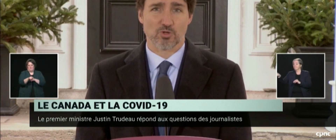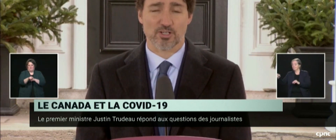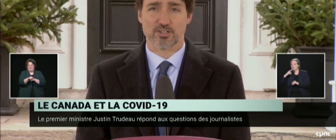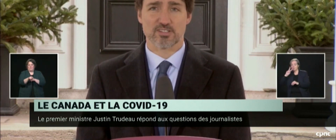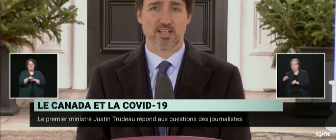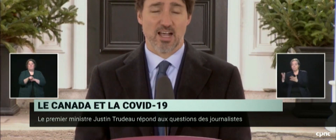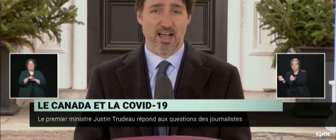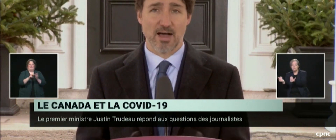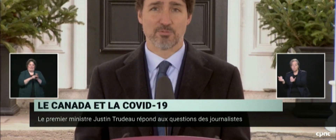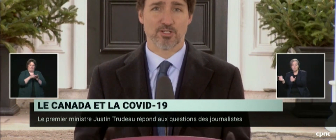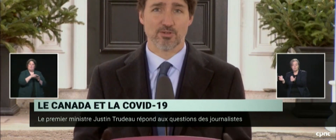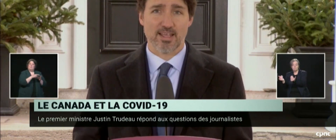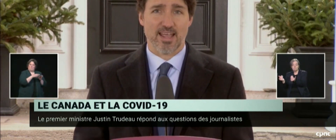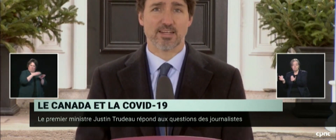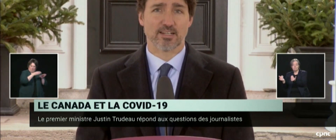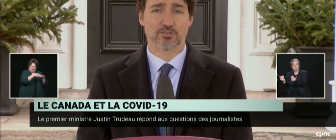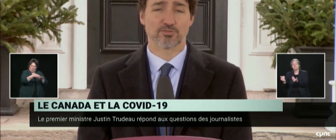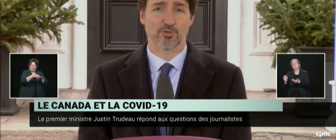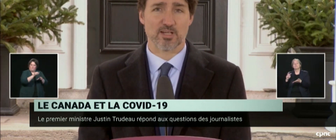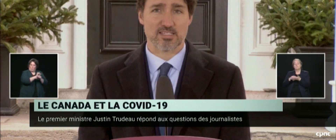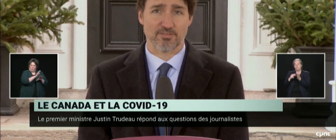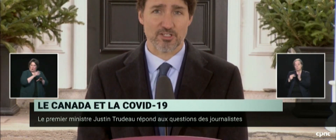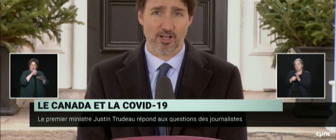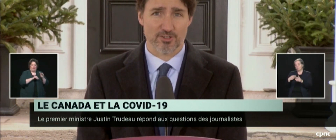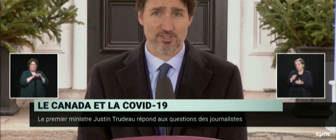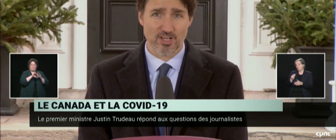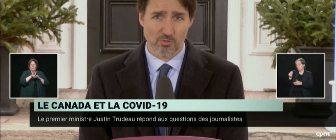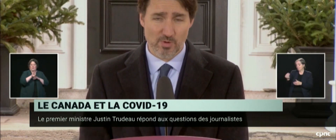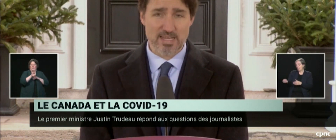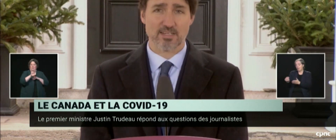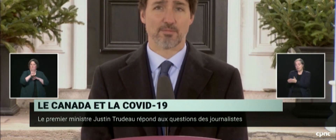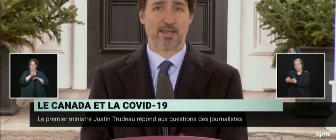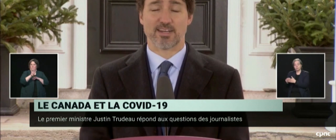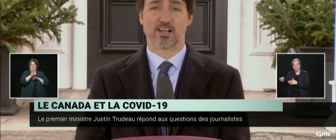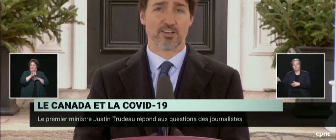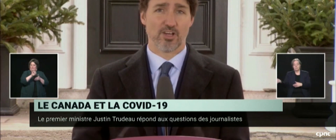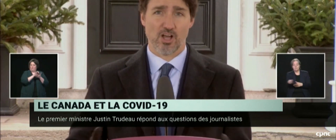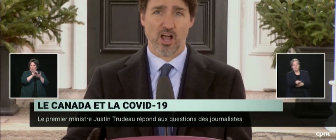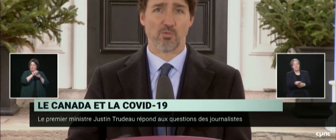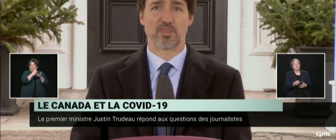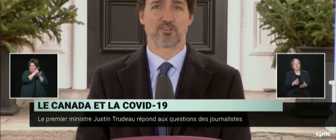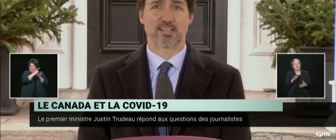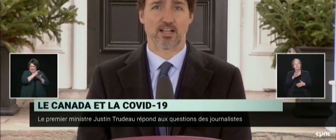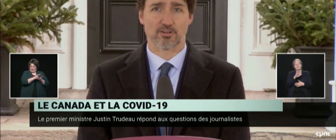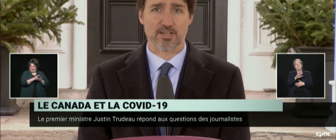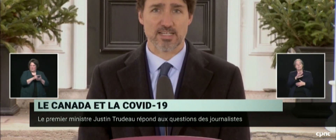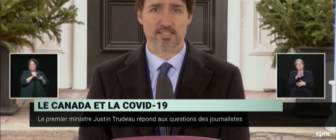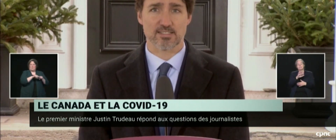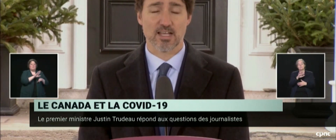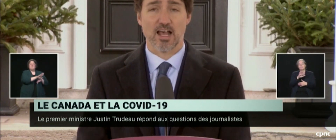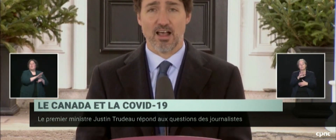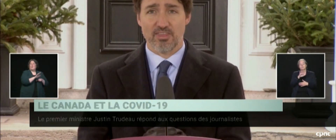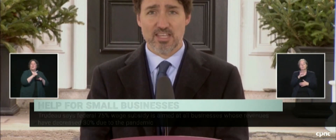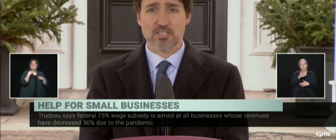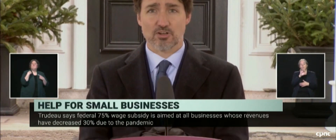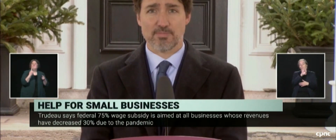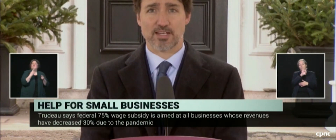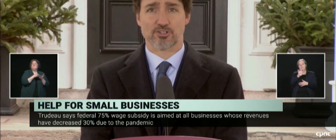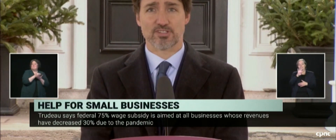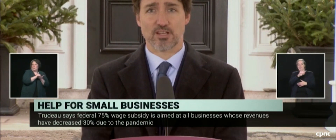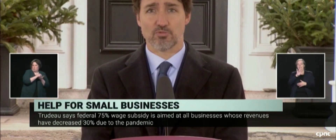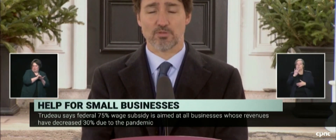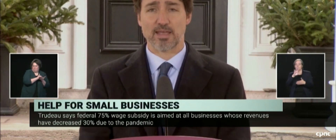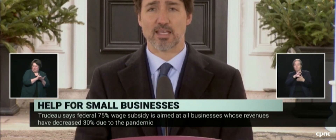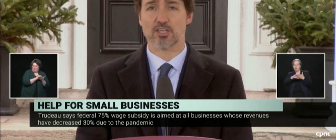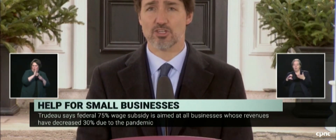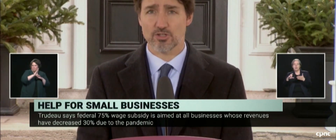Canadian workers up to $847 a week, depending on what their salary is. These are